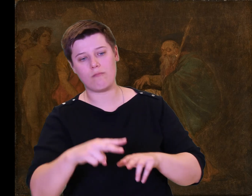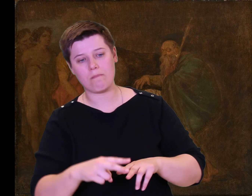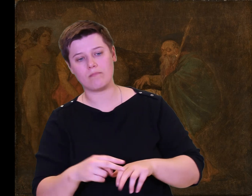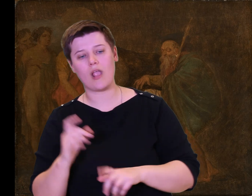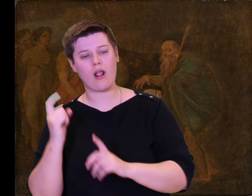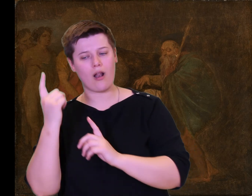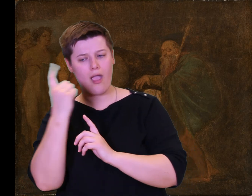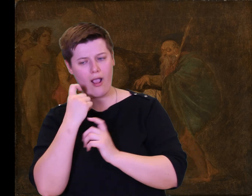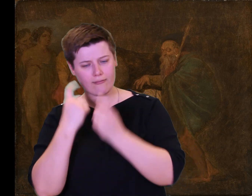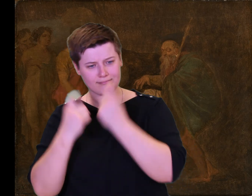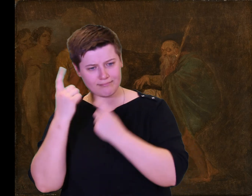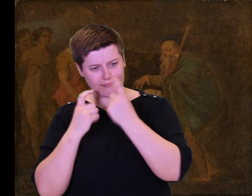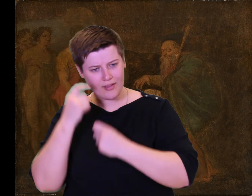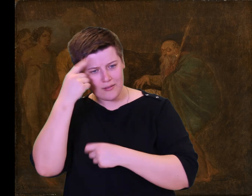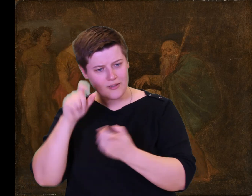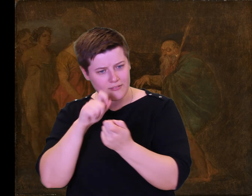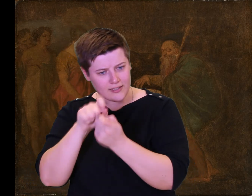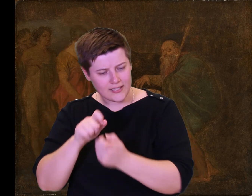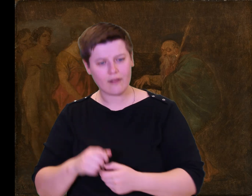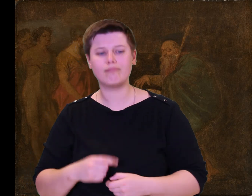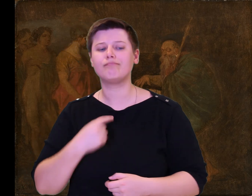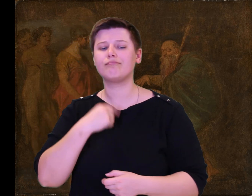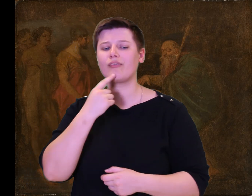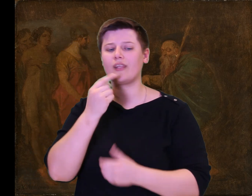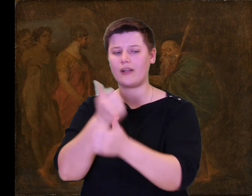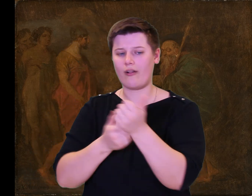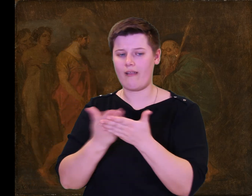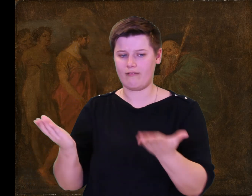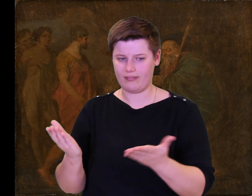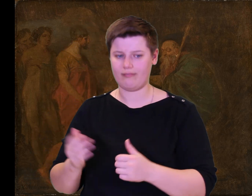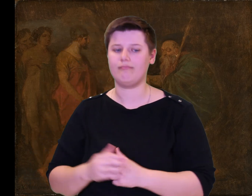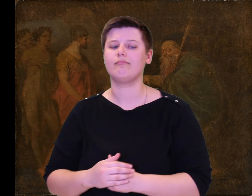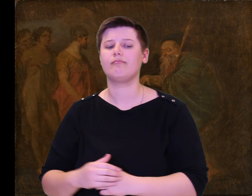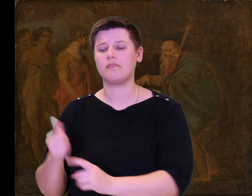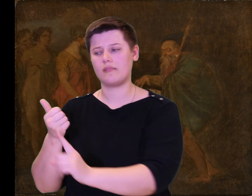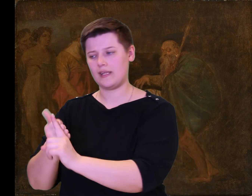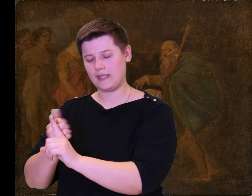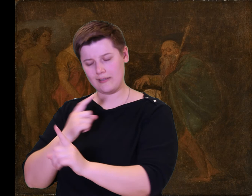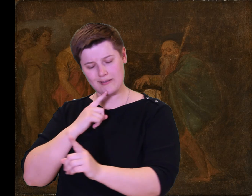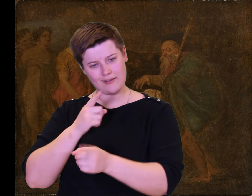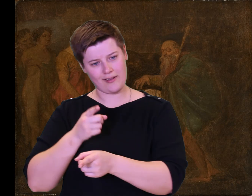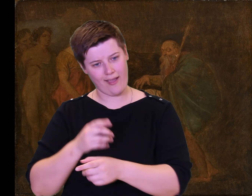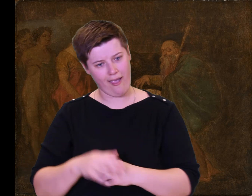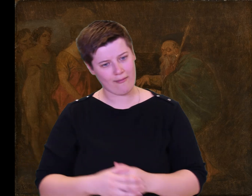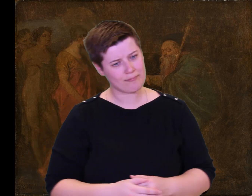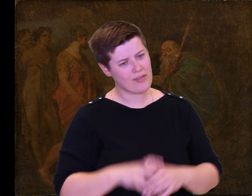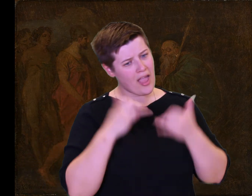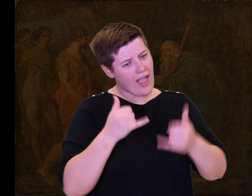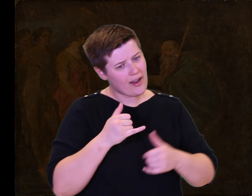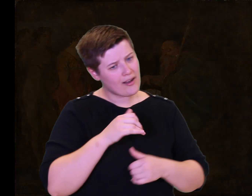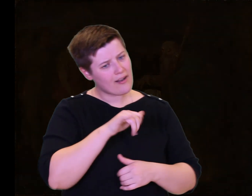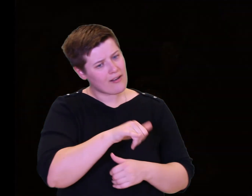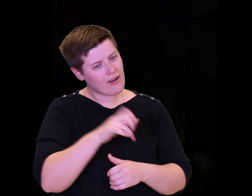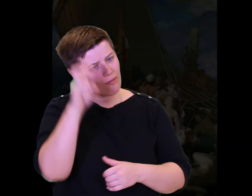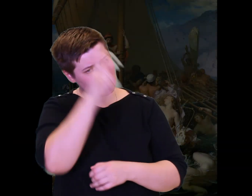They carried bread and meat and bright red wine. She stood among us and said,